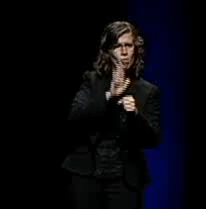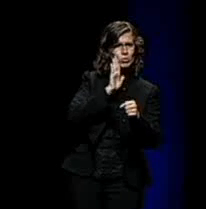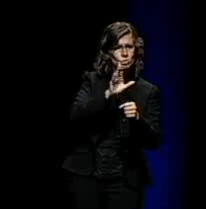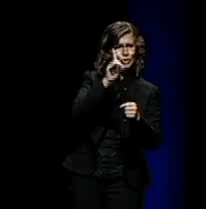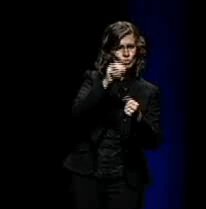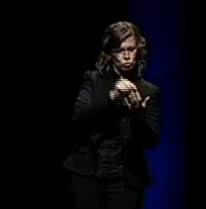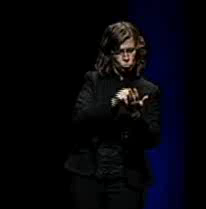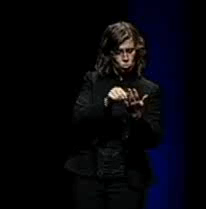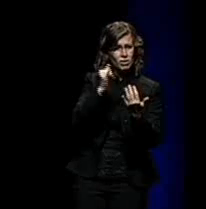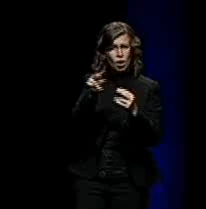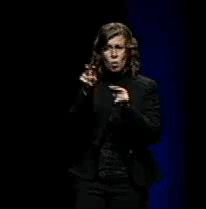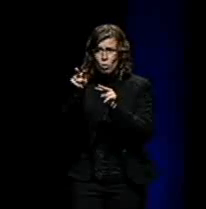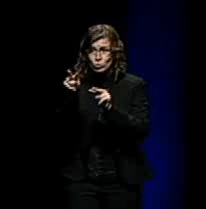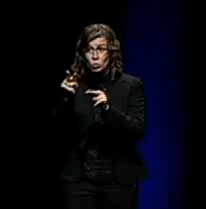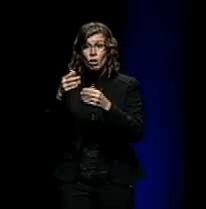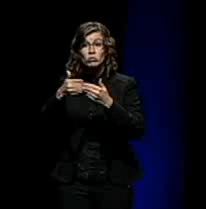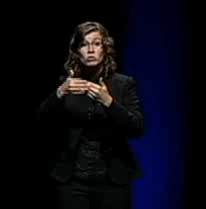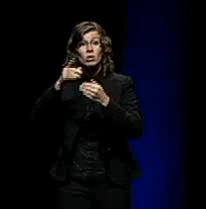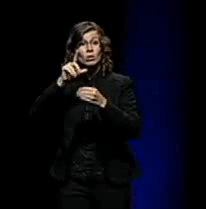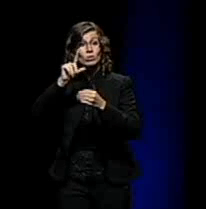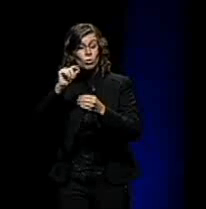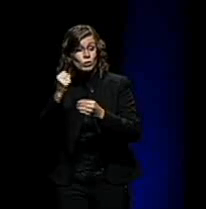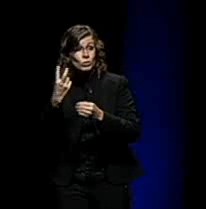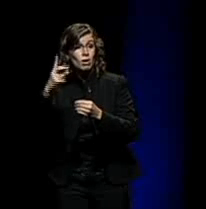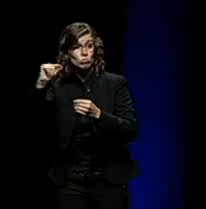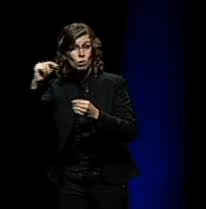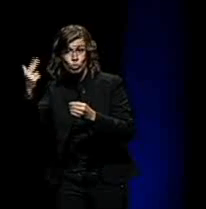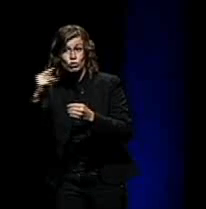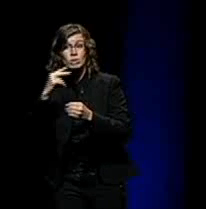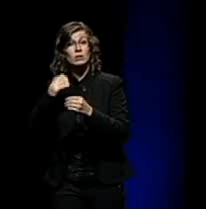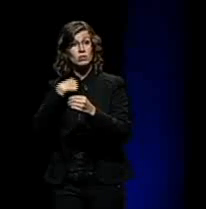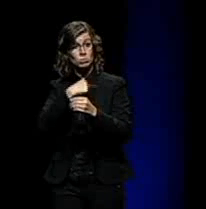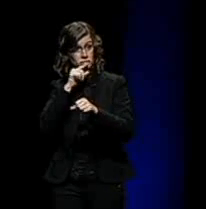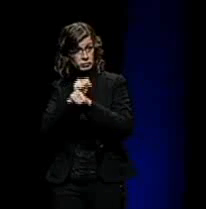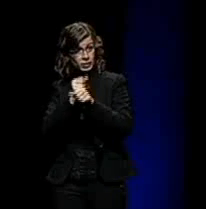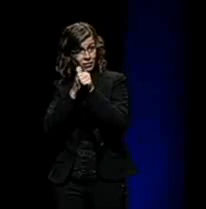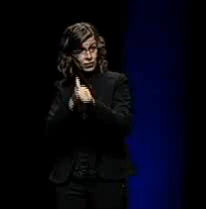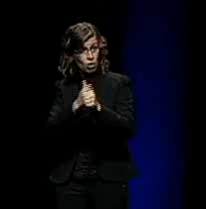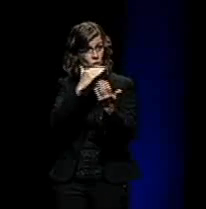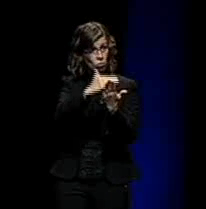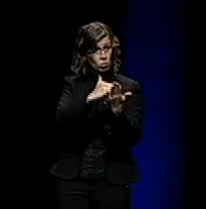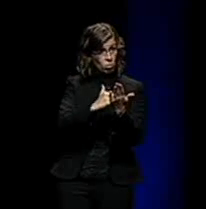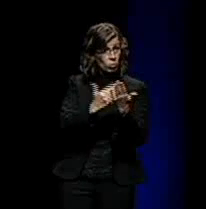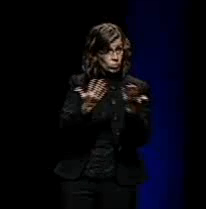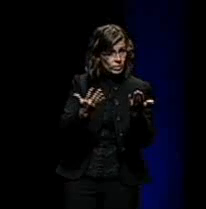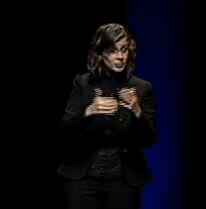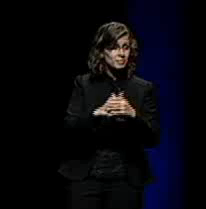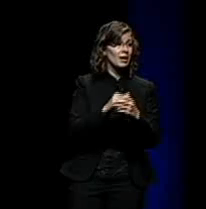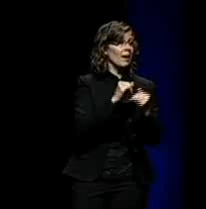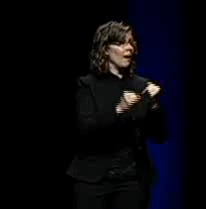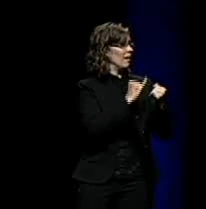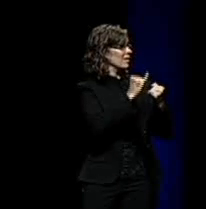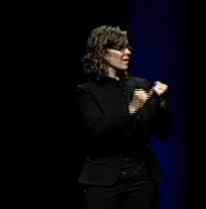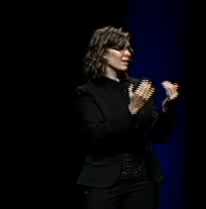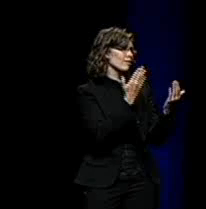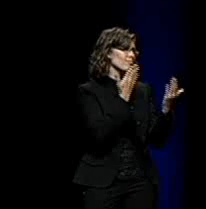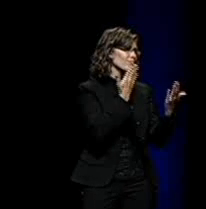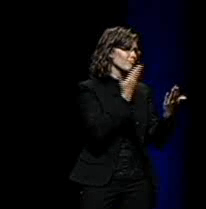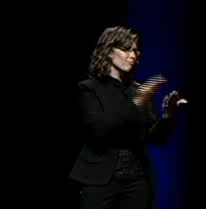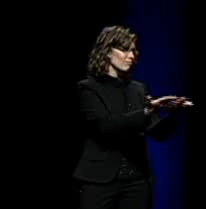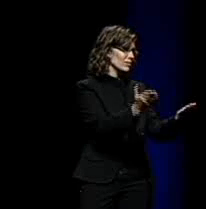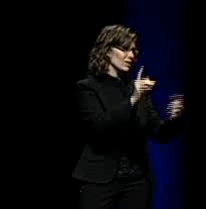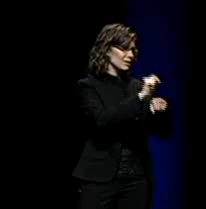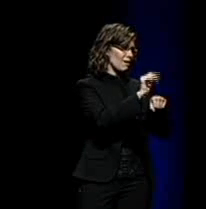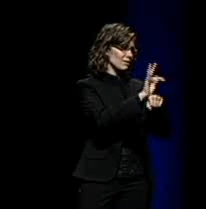with the survey and the JTA. And finally, one more time, I'd like to thank the task force